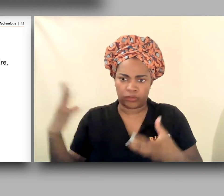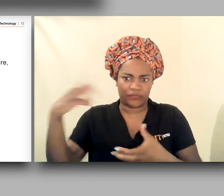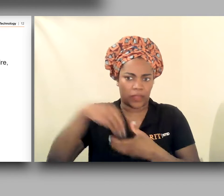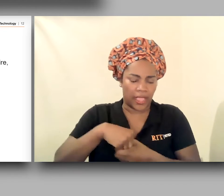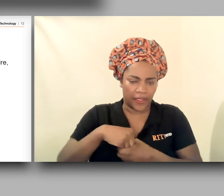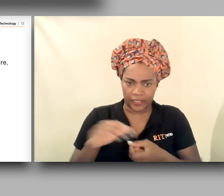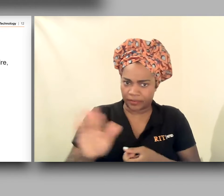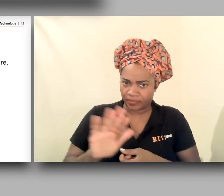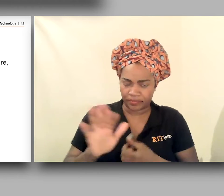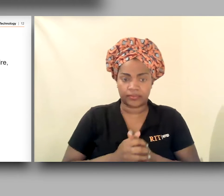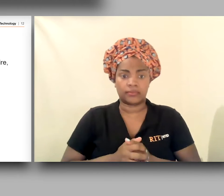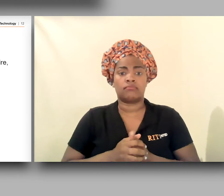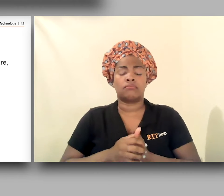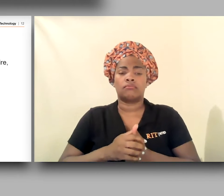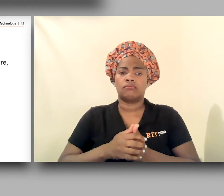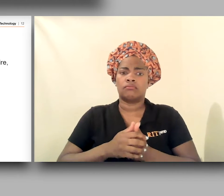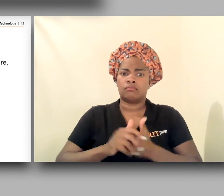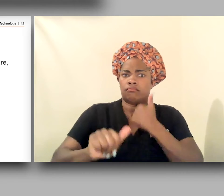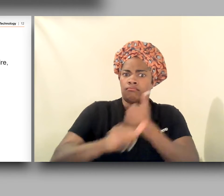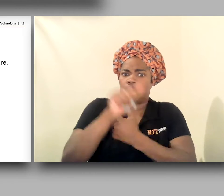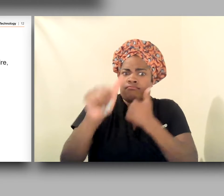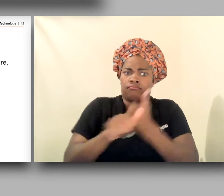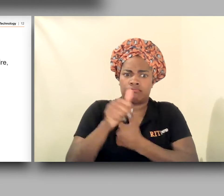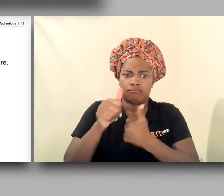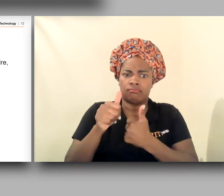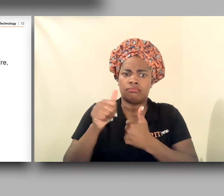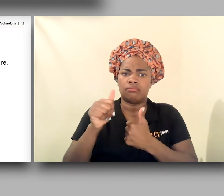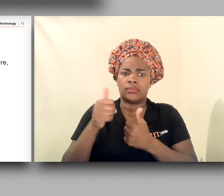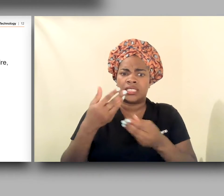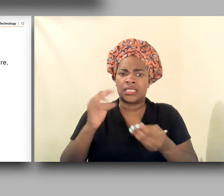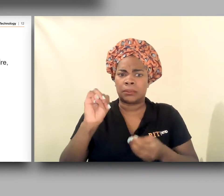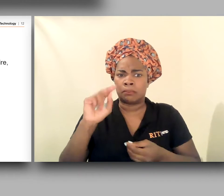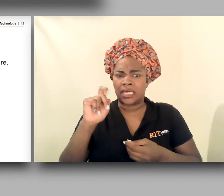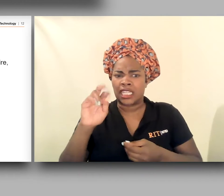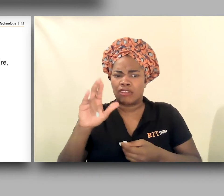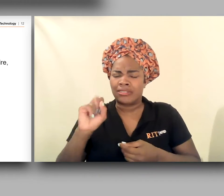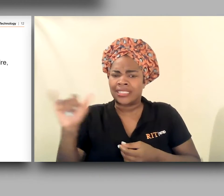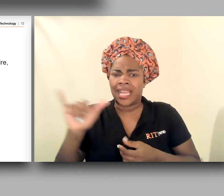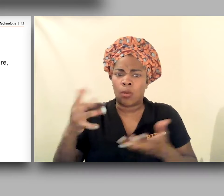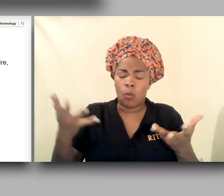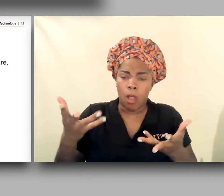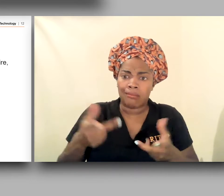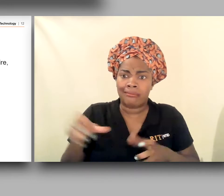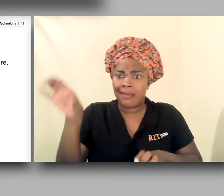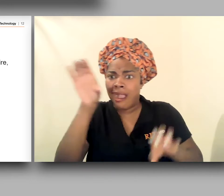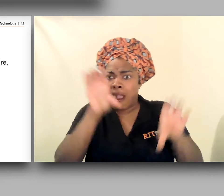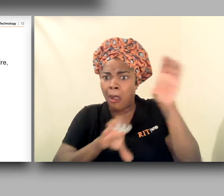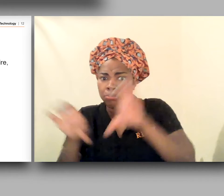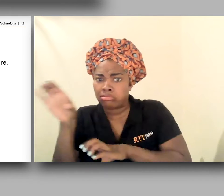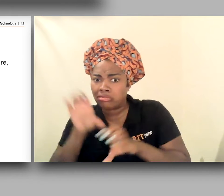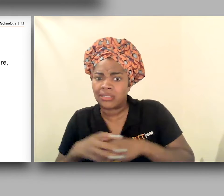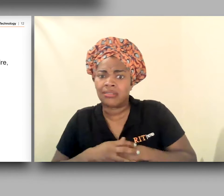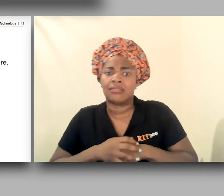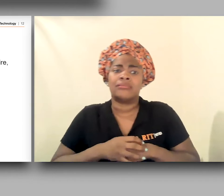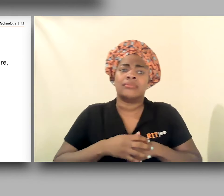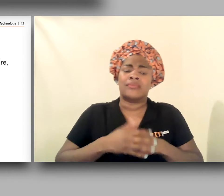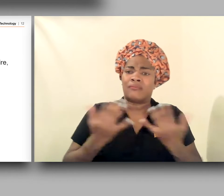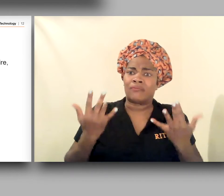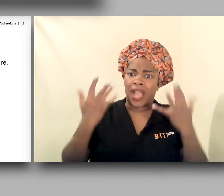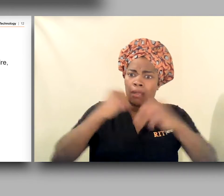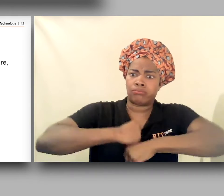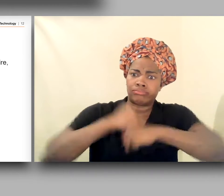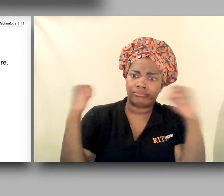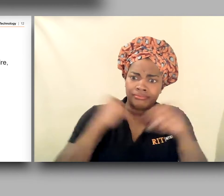It could be dangerous. So, and we don't want any chemicals. We don't need any explosions.